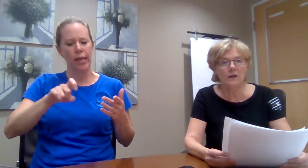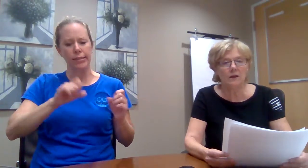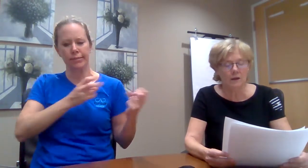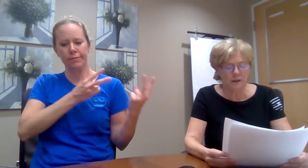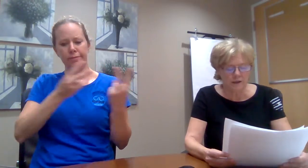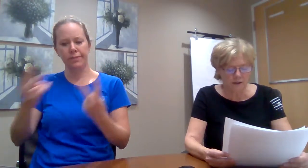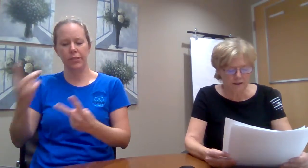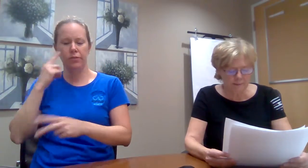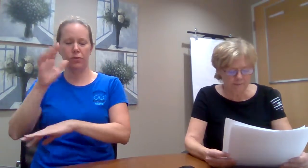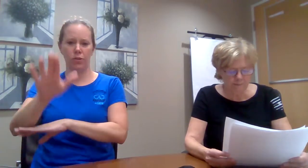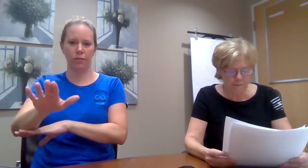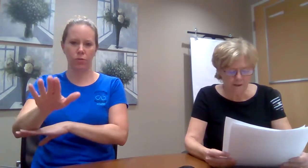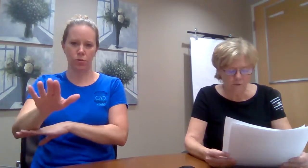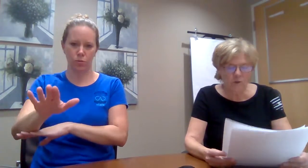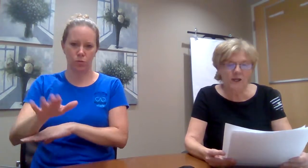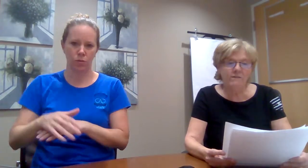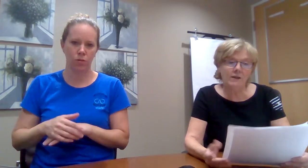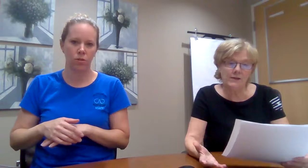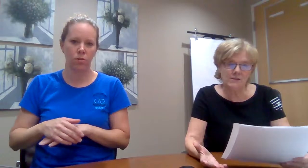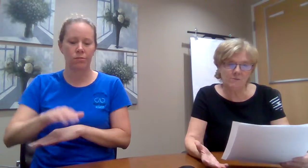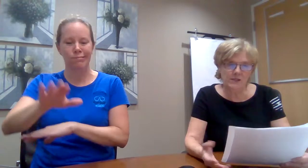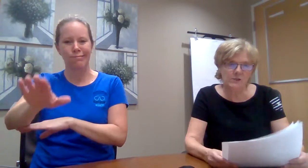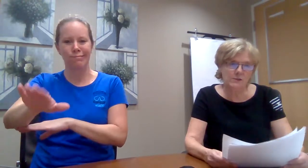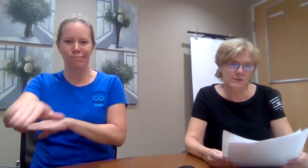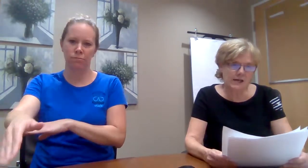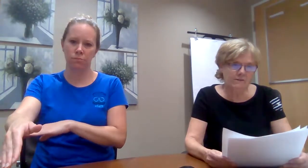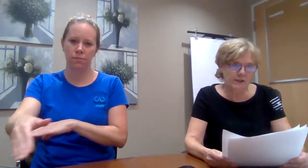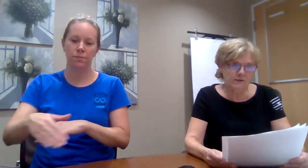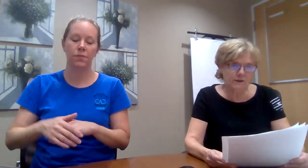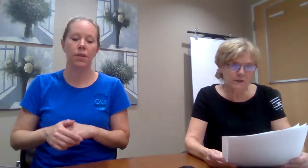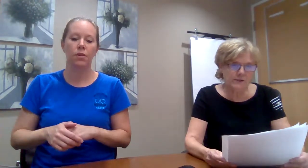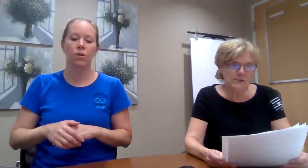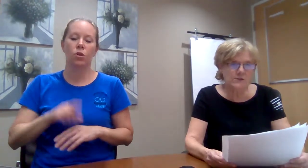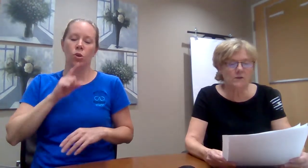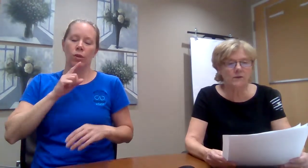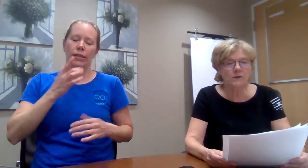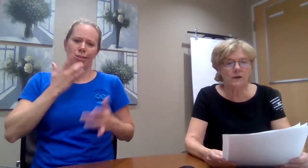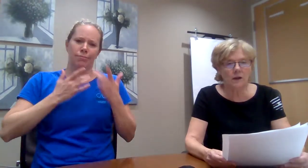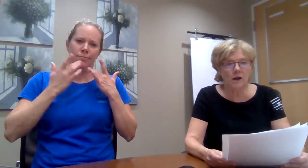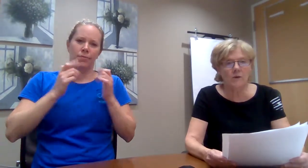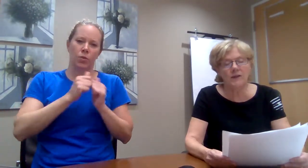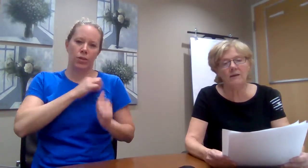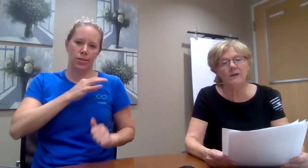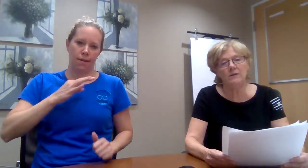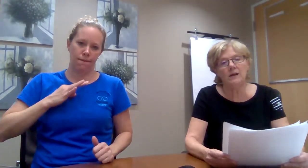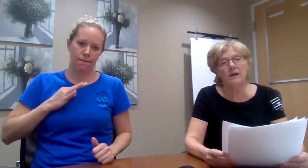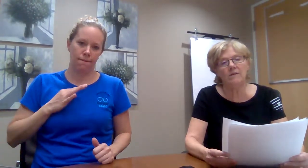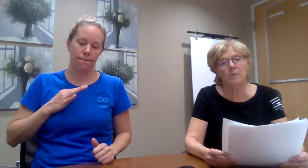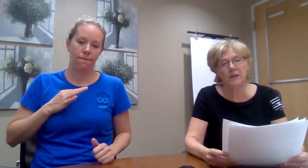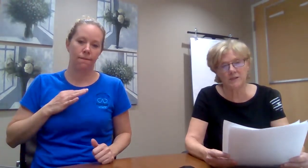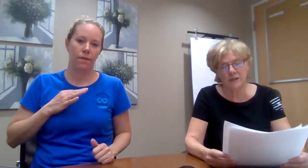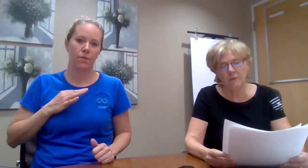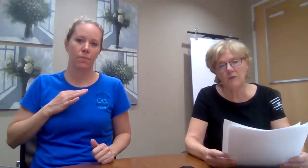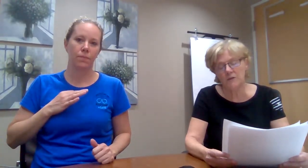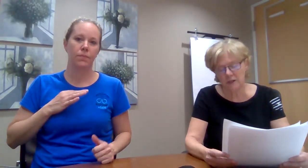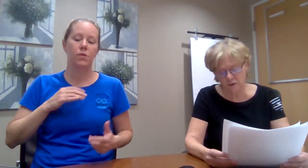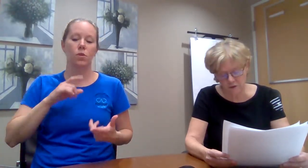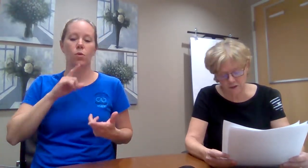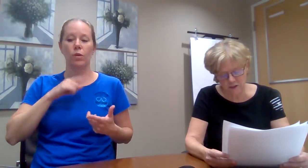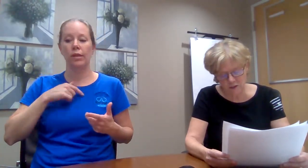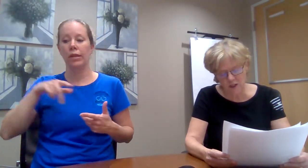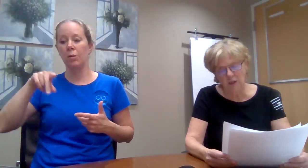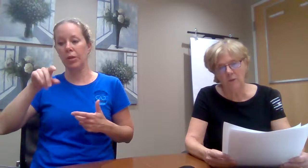evening. We're having, as I've mentioned, staffing difficulties. So along with having to have our PSWs